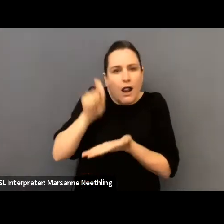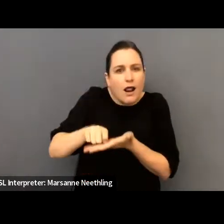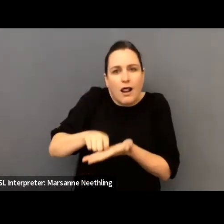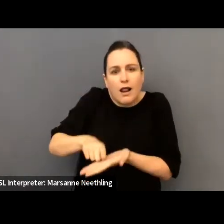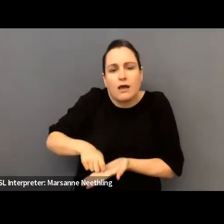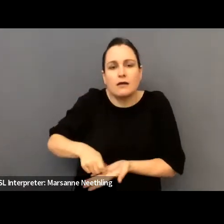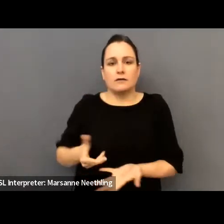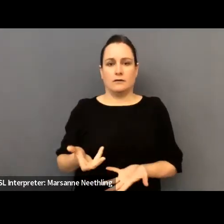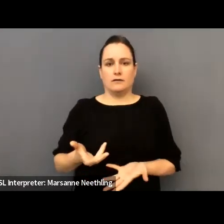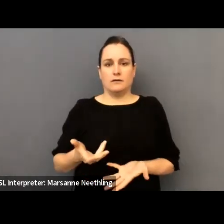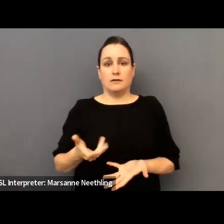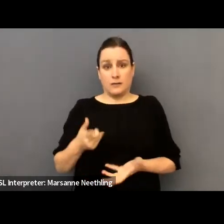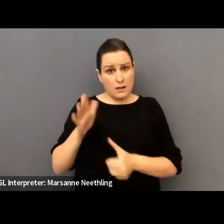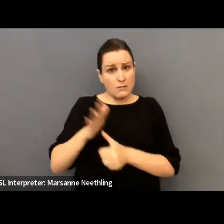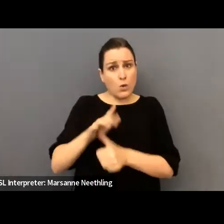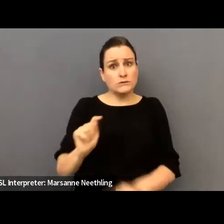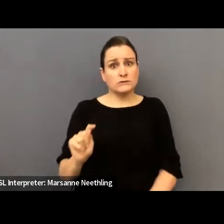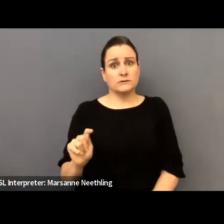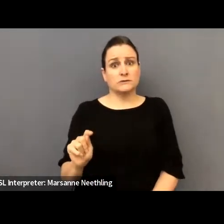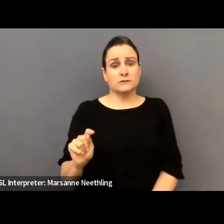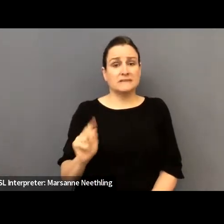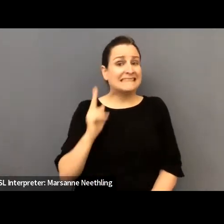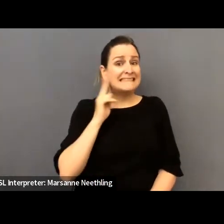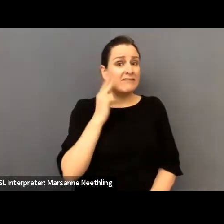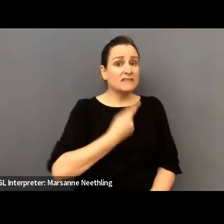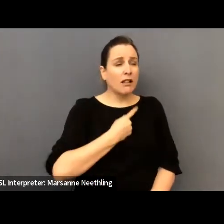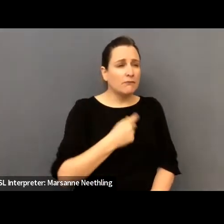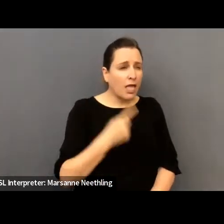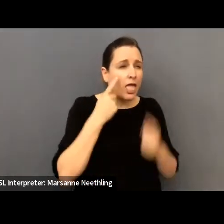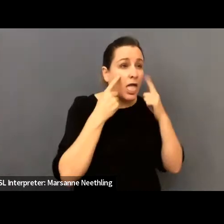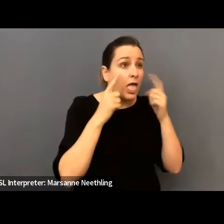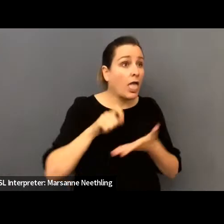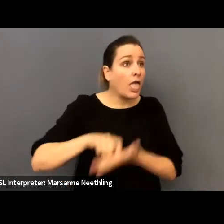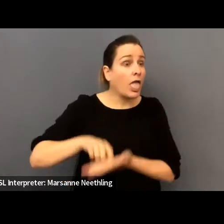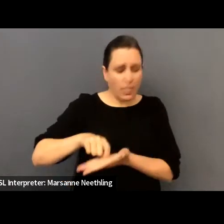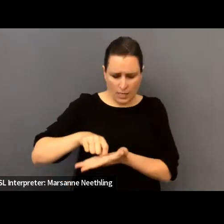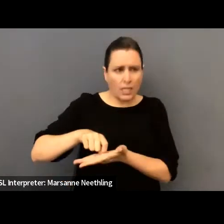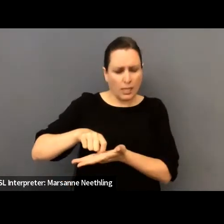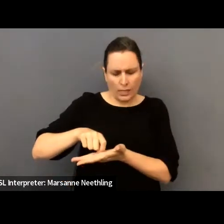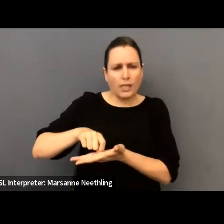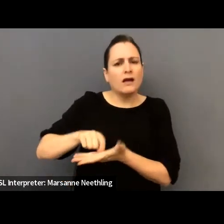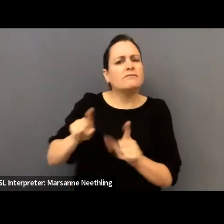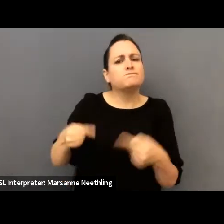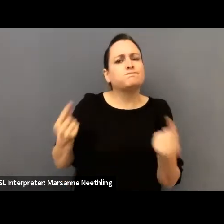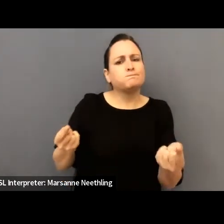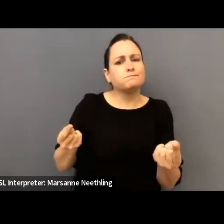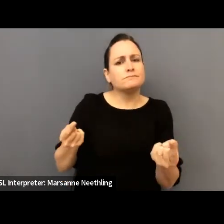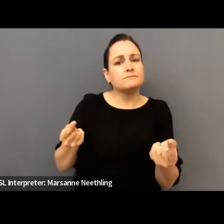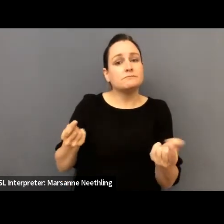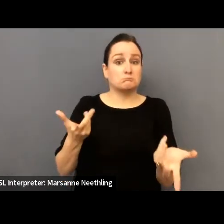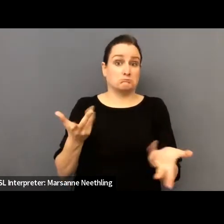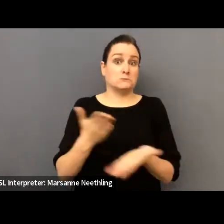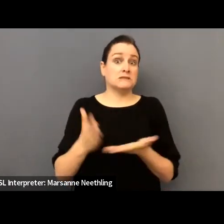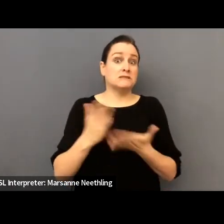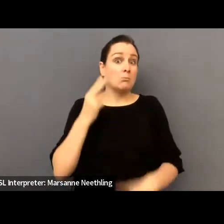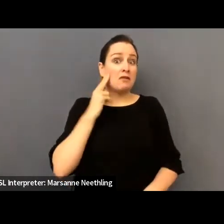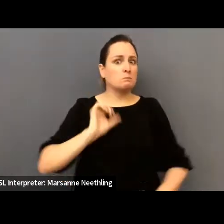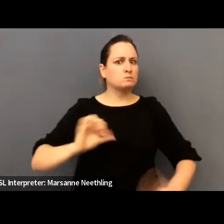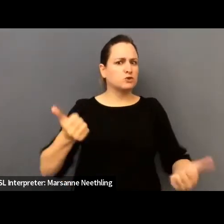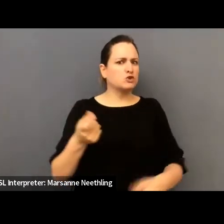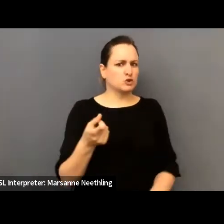can't make notes while they looking at the sign language interpreter. Some of them do have the skill, but that